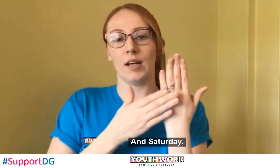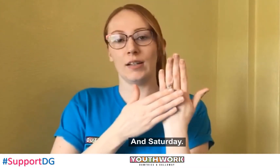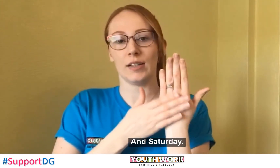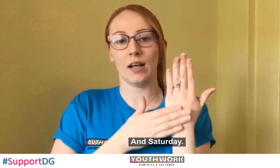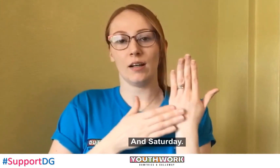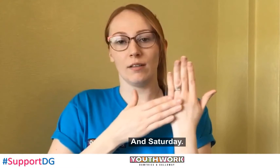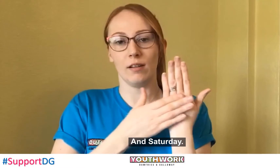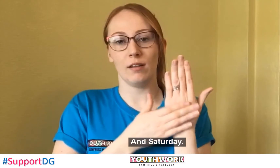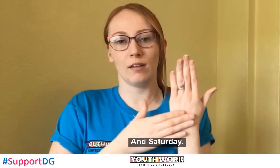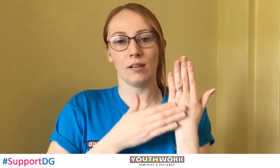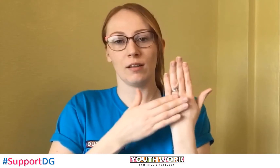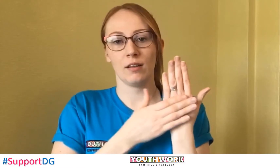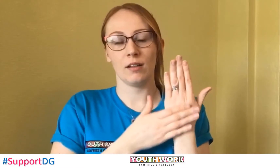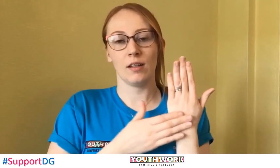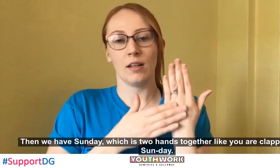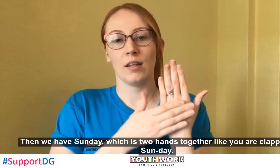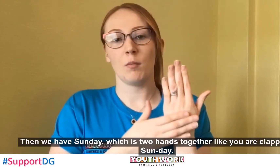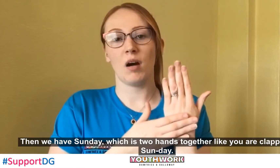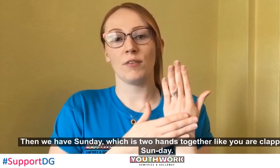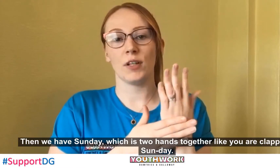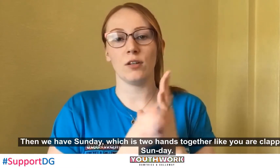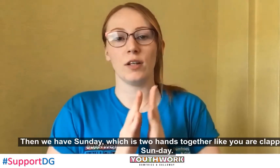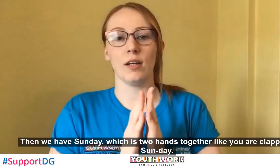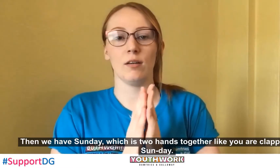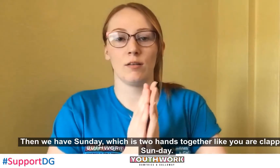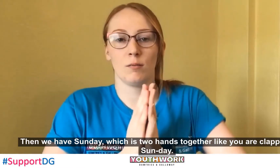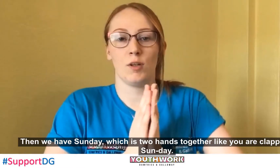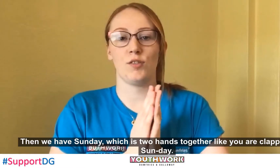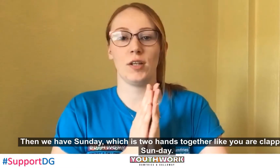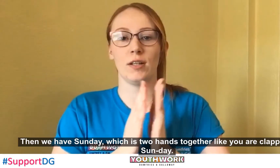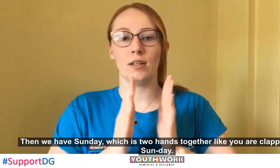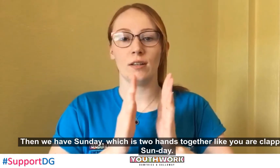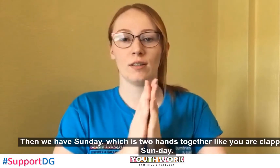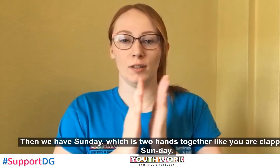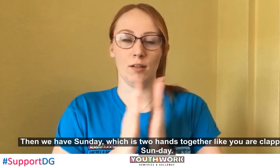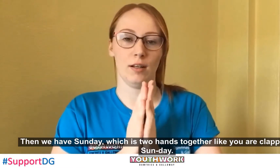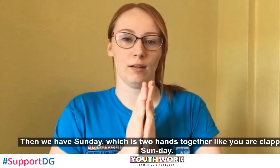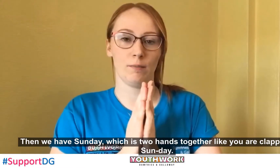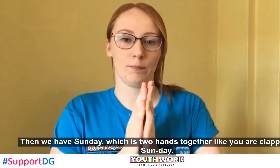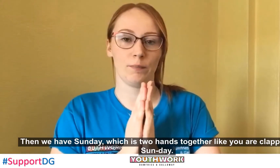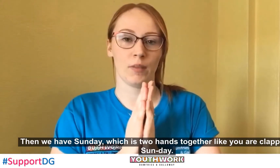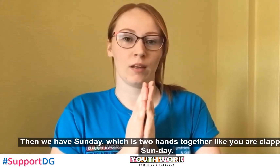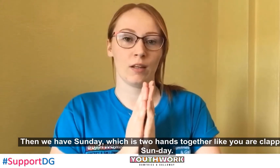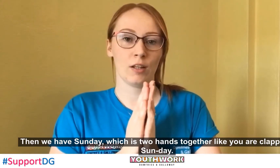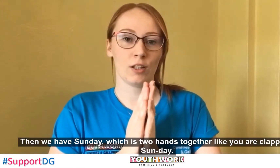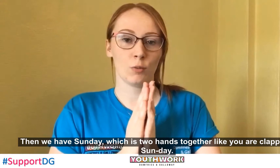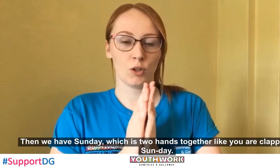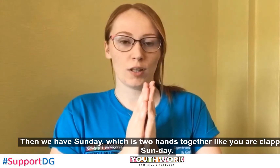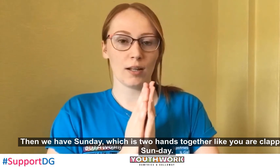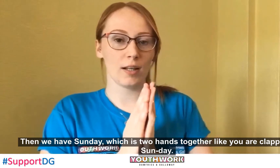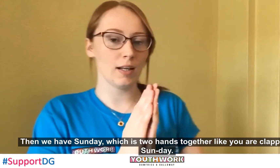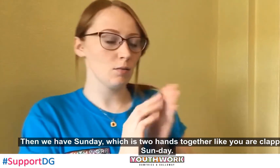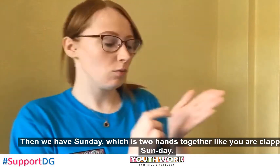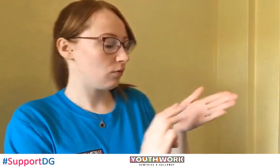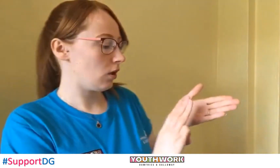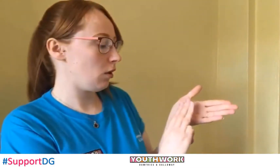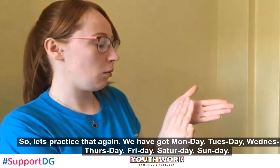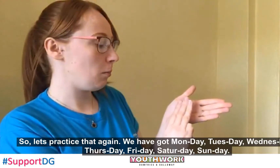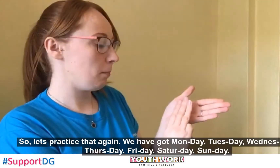and Saturday. Then we have Sunday, which is Sunday. So we'll do that again. We've got